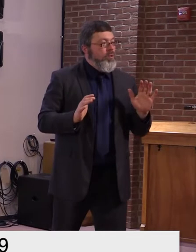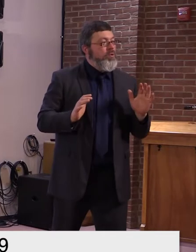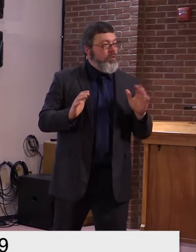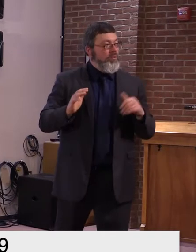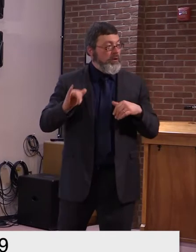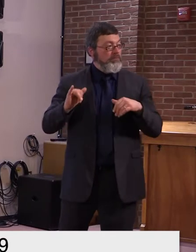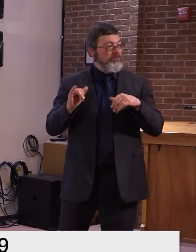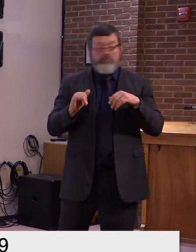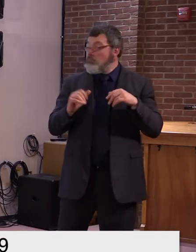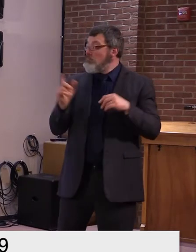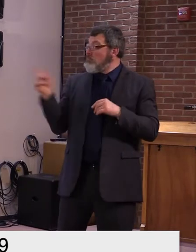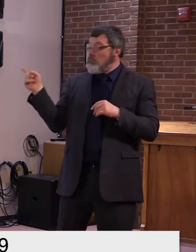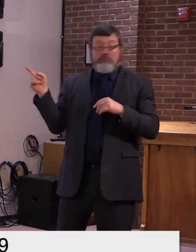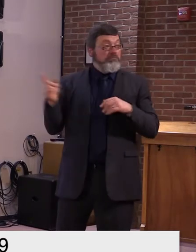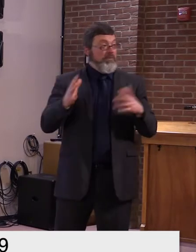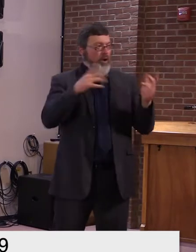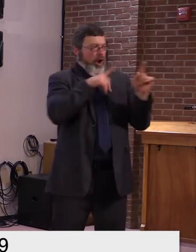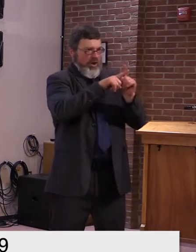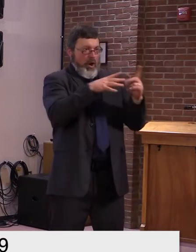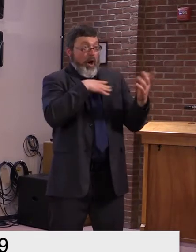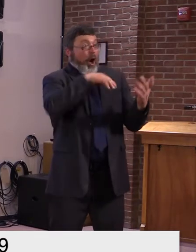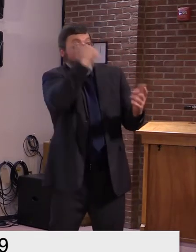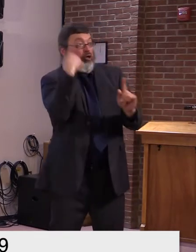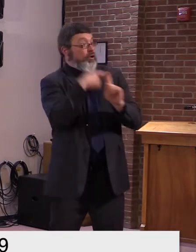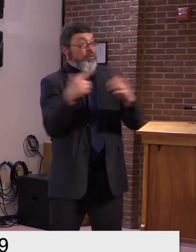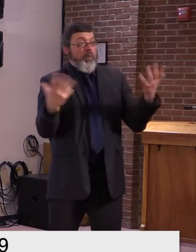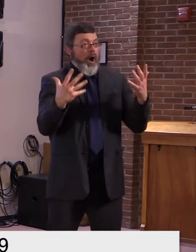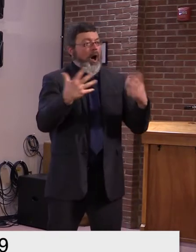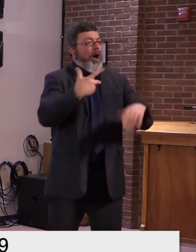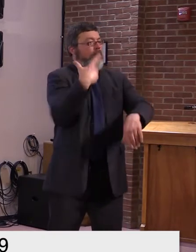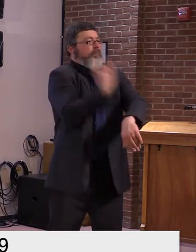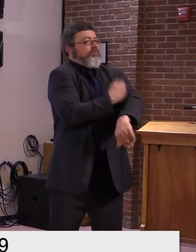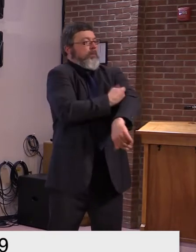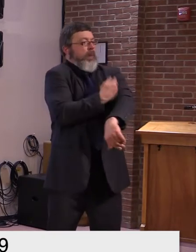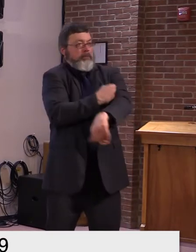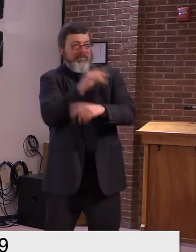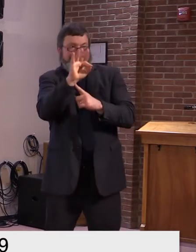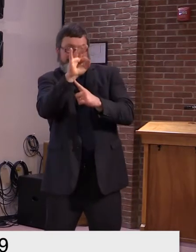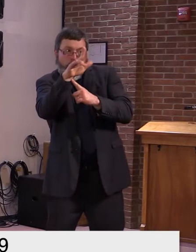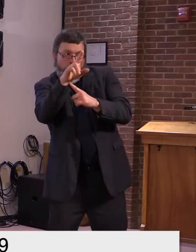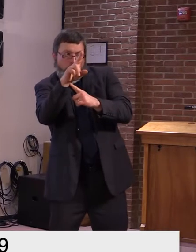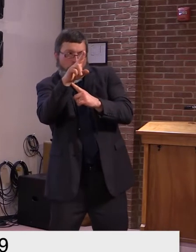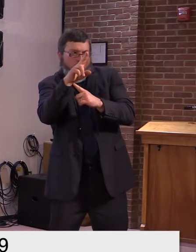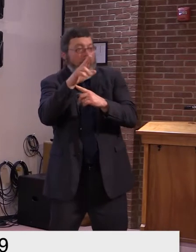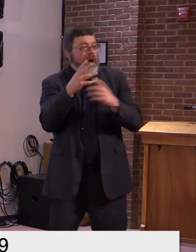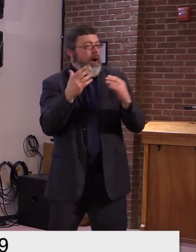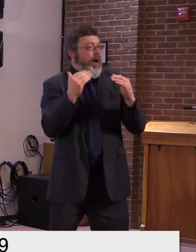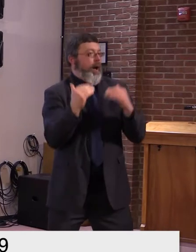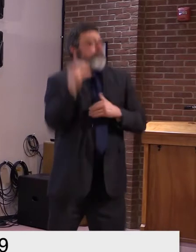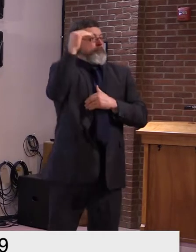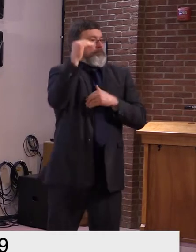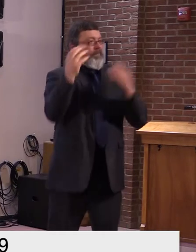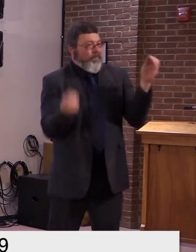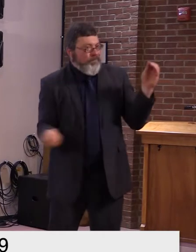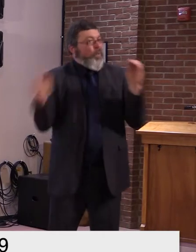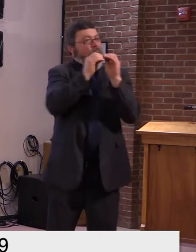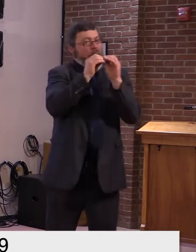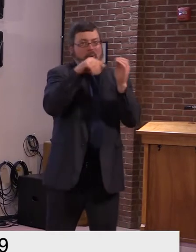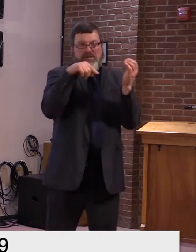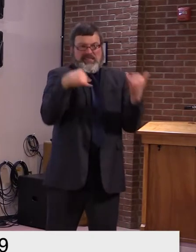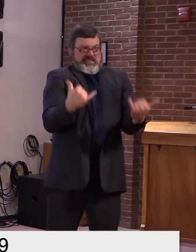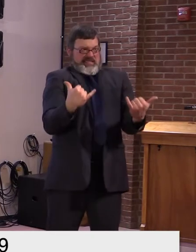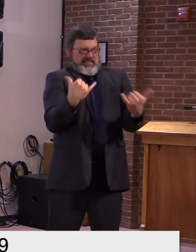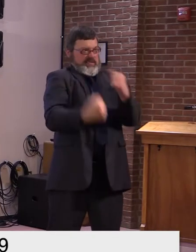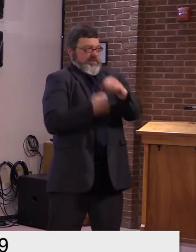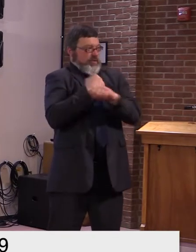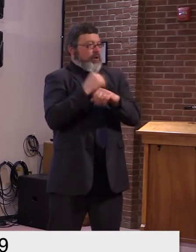provides additional hope. We currently stand at about 80% of our goal for the current flu season and are 11% ahead